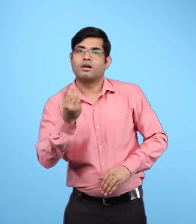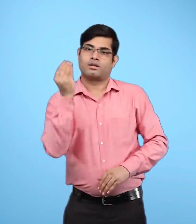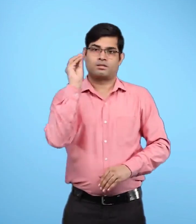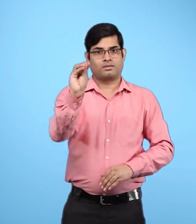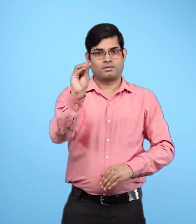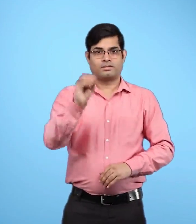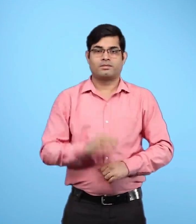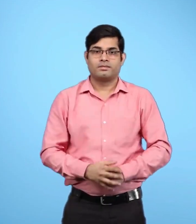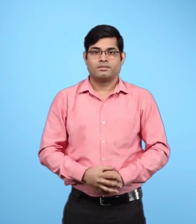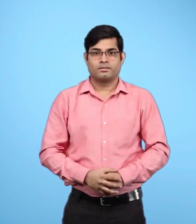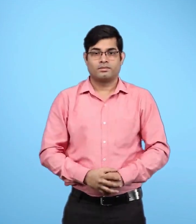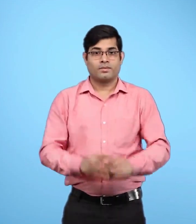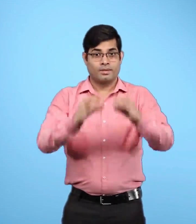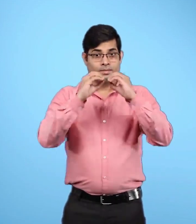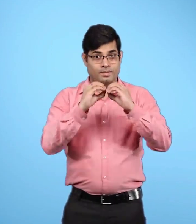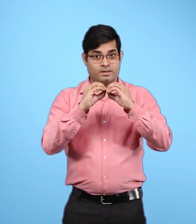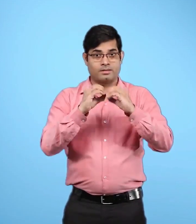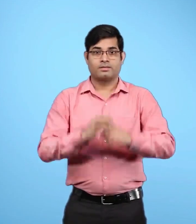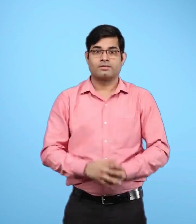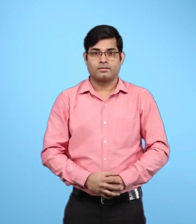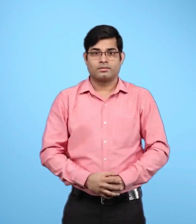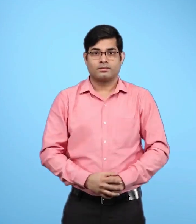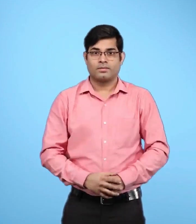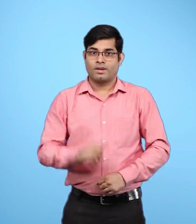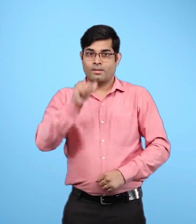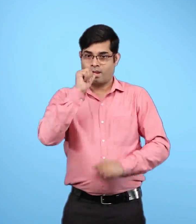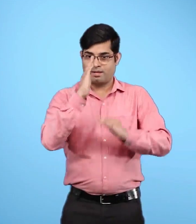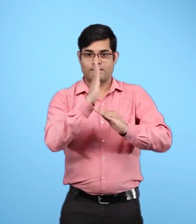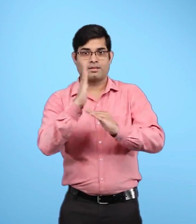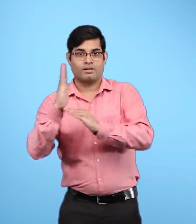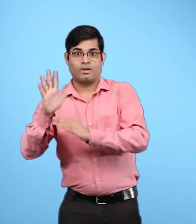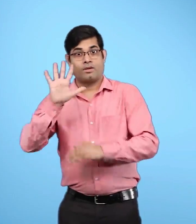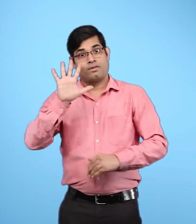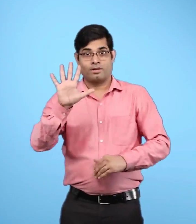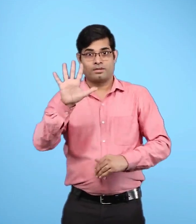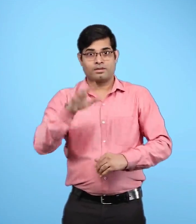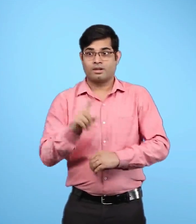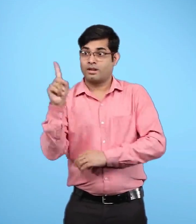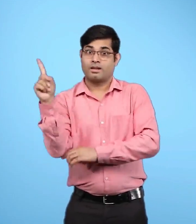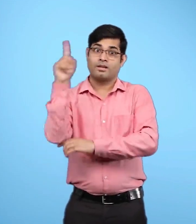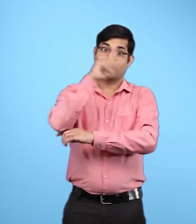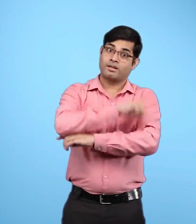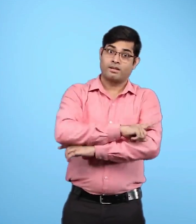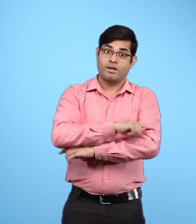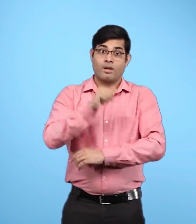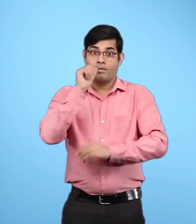dash. B. 5 glasses of water is drunk by